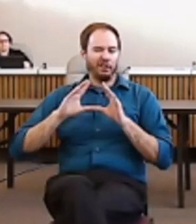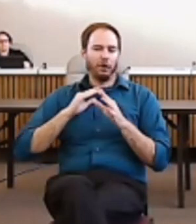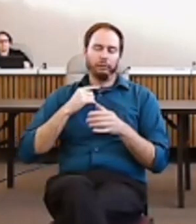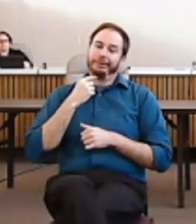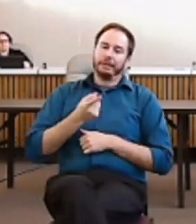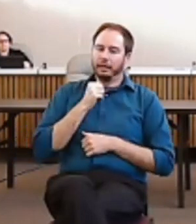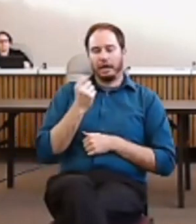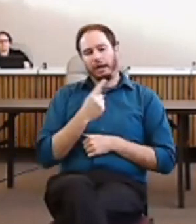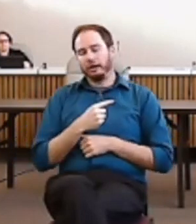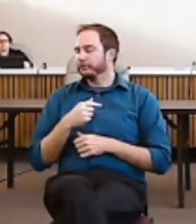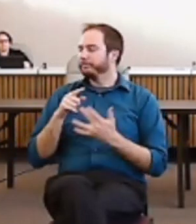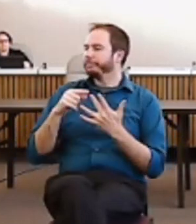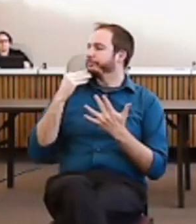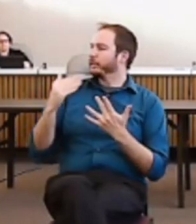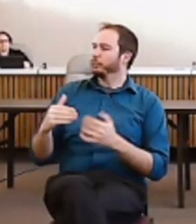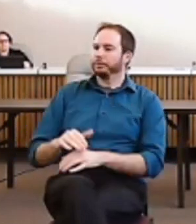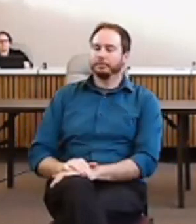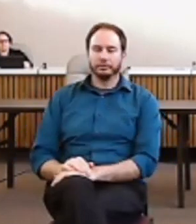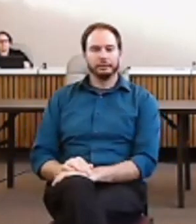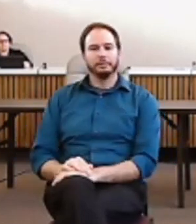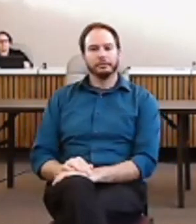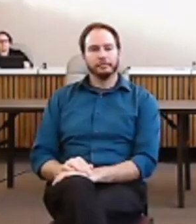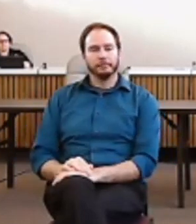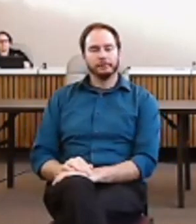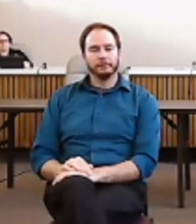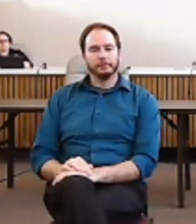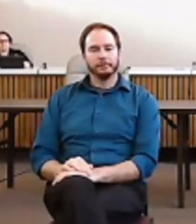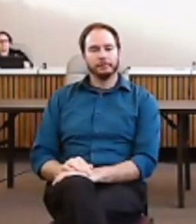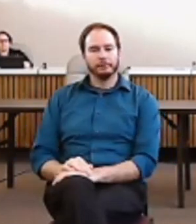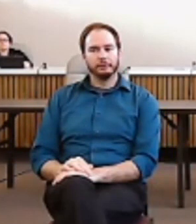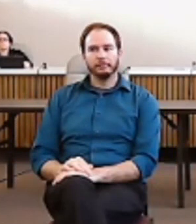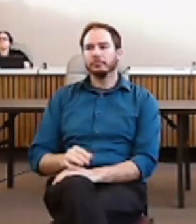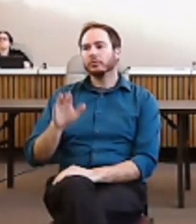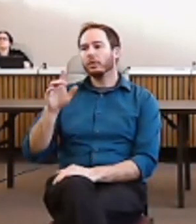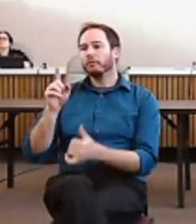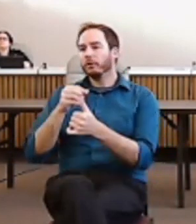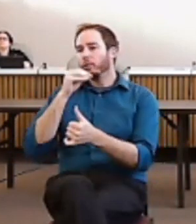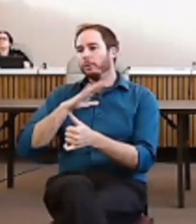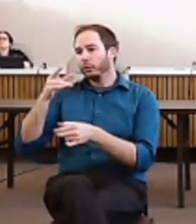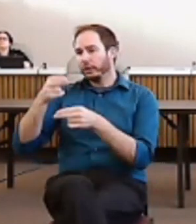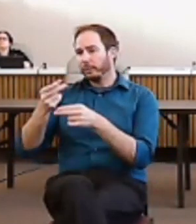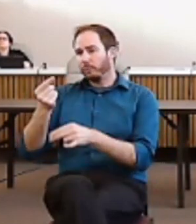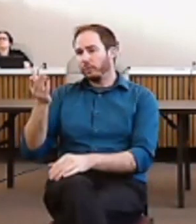clarification. Thank you. Can we get a name for the first speaker?